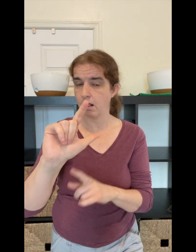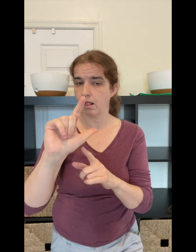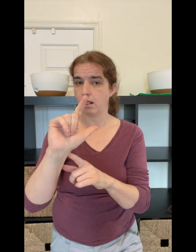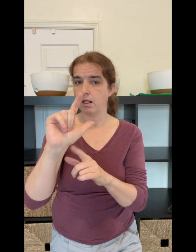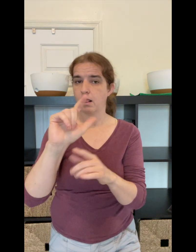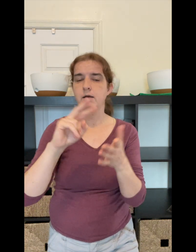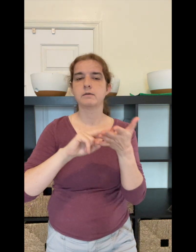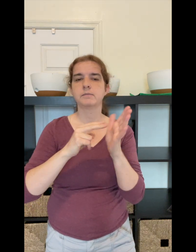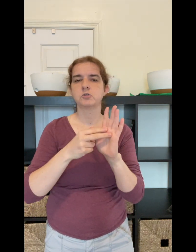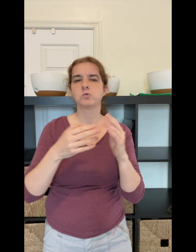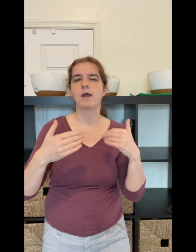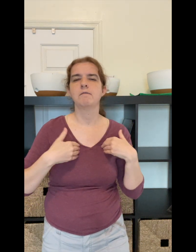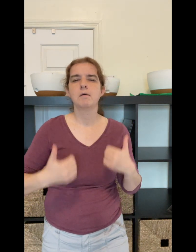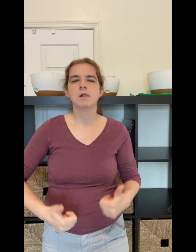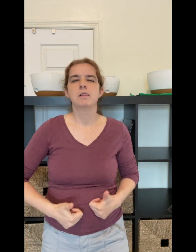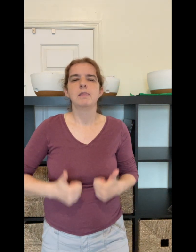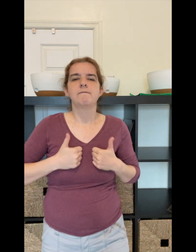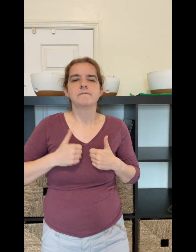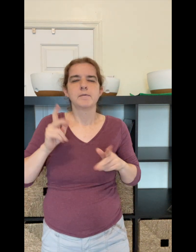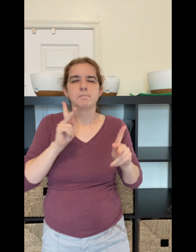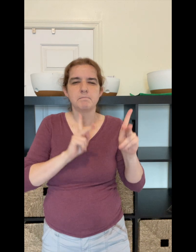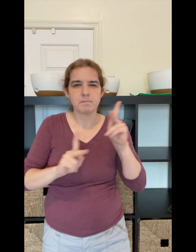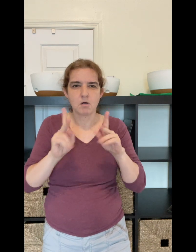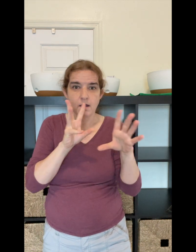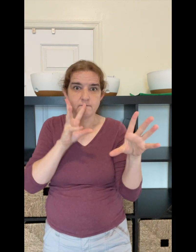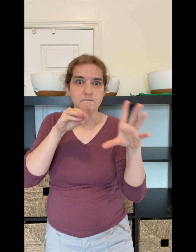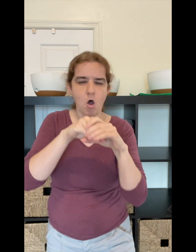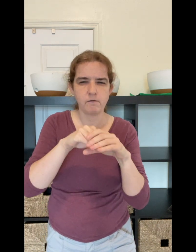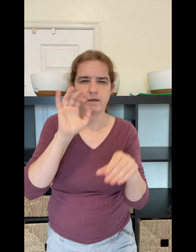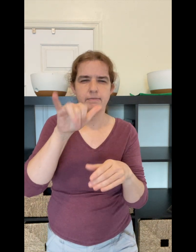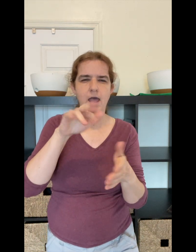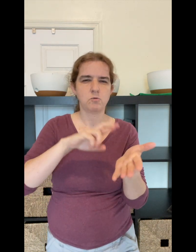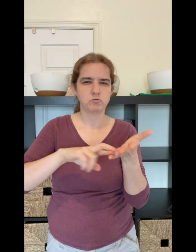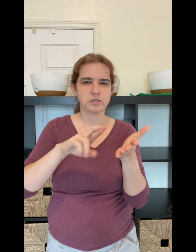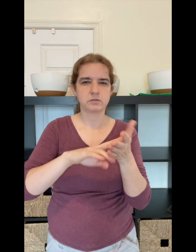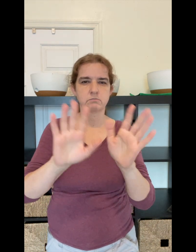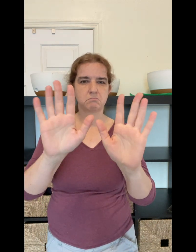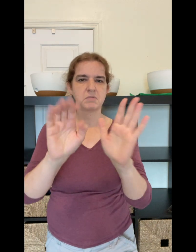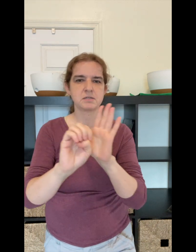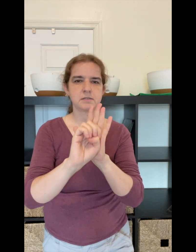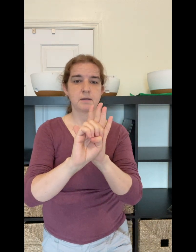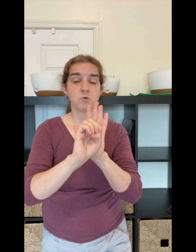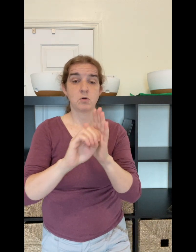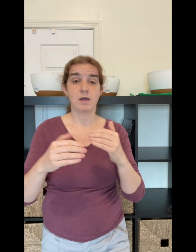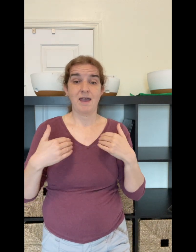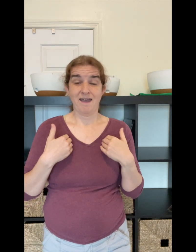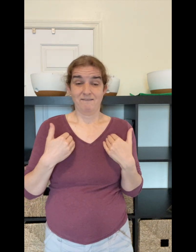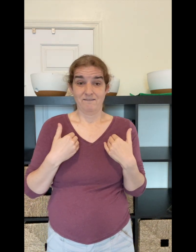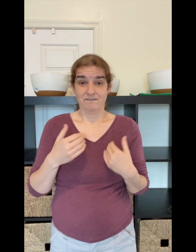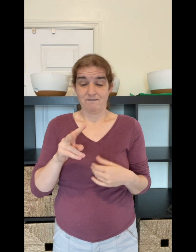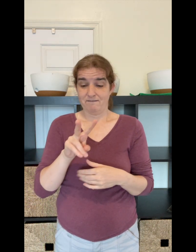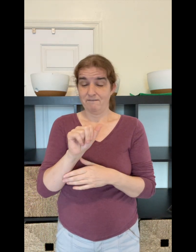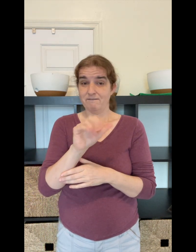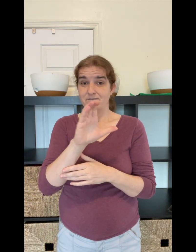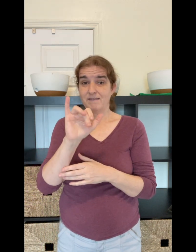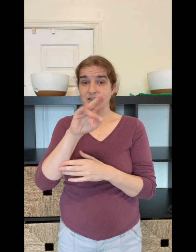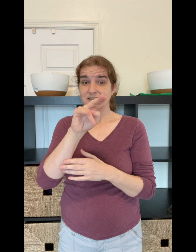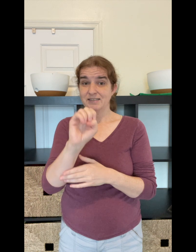trial. That means you have living people involved in that research. For example, I have